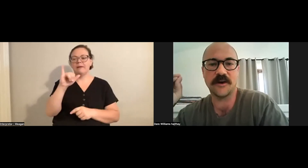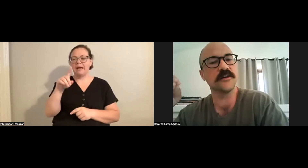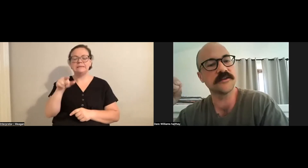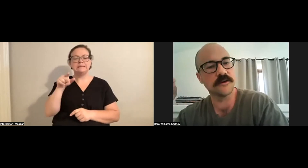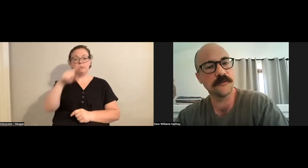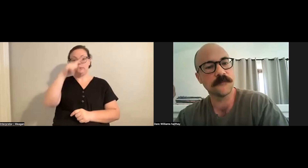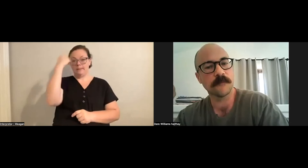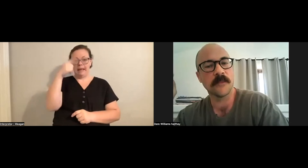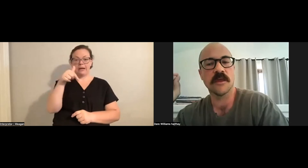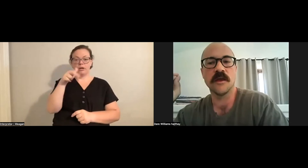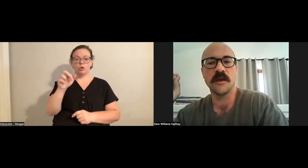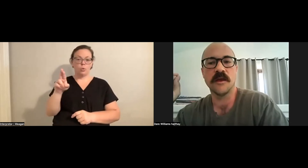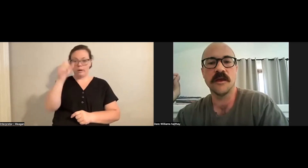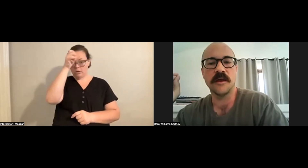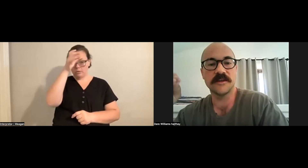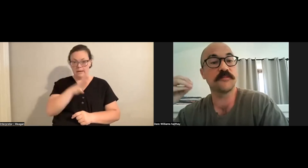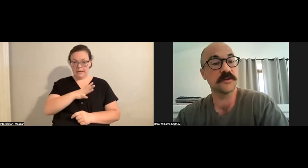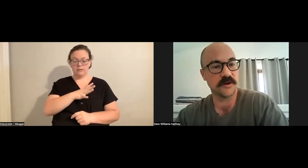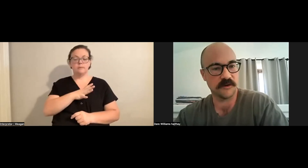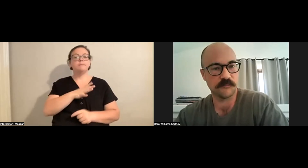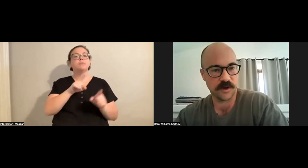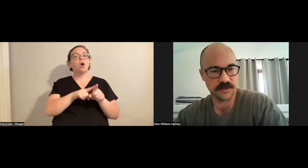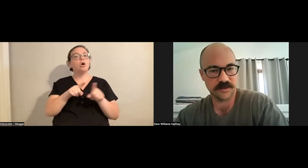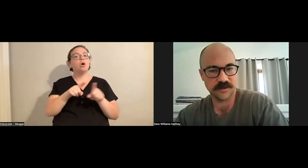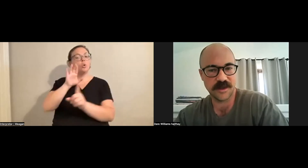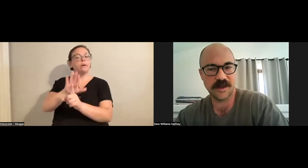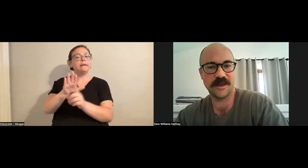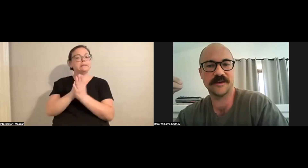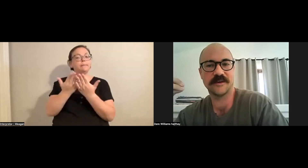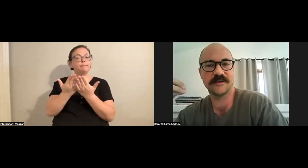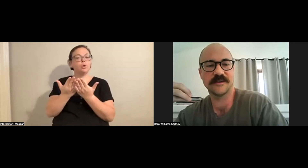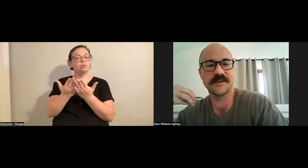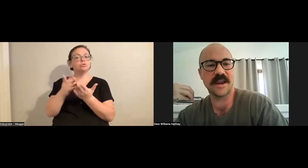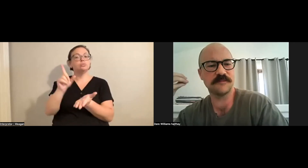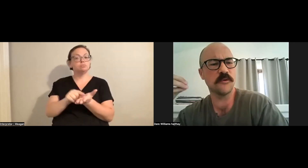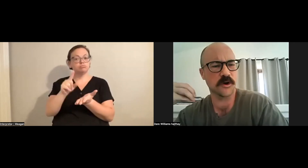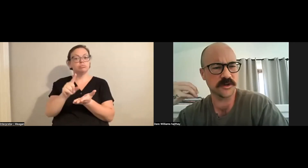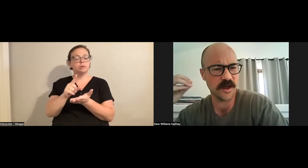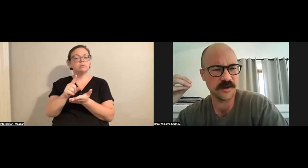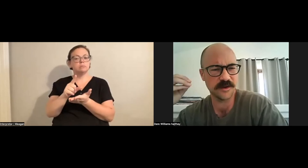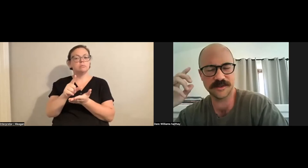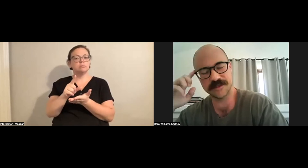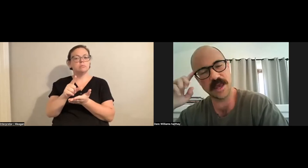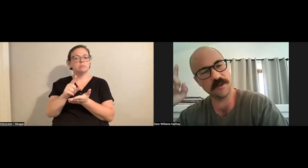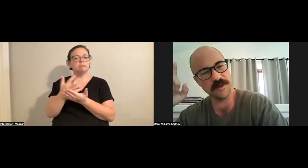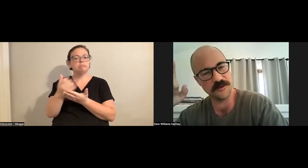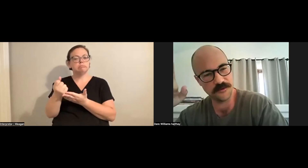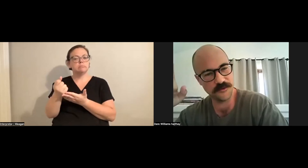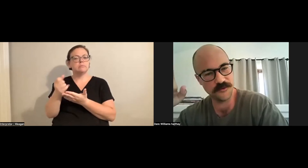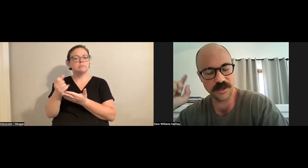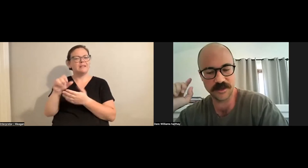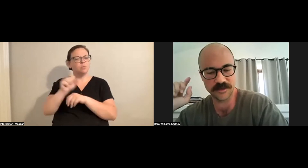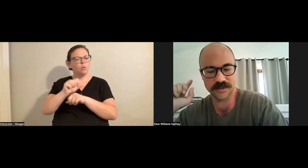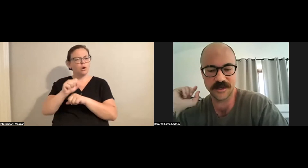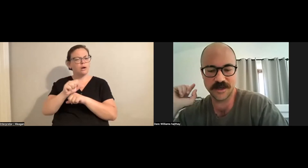And also, his books are out of print. And that is being worked on. It's escaping me